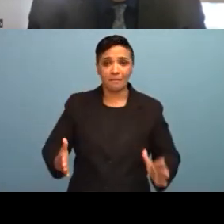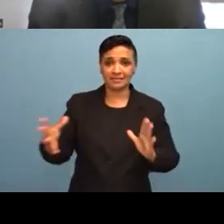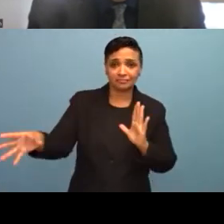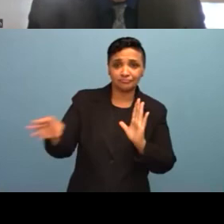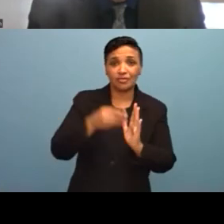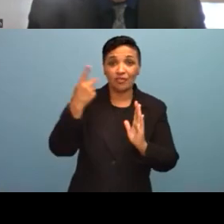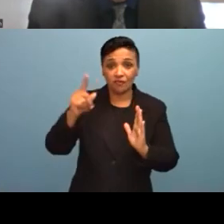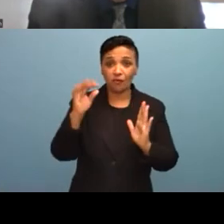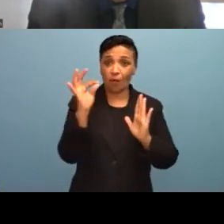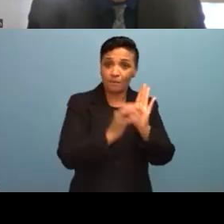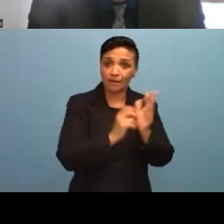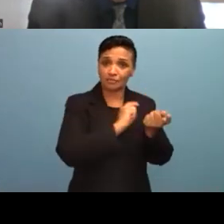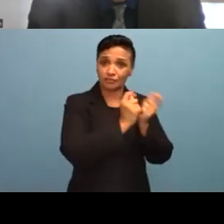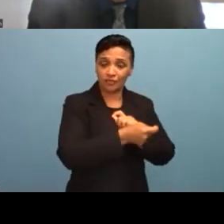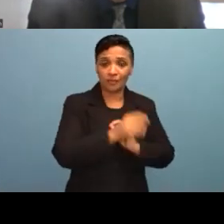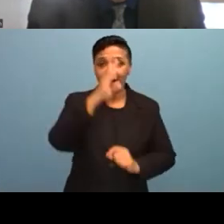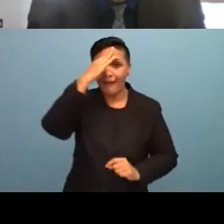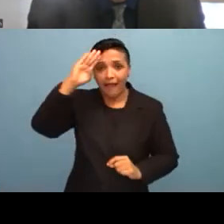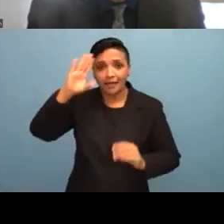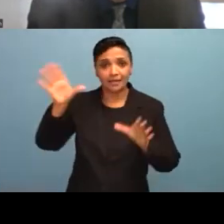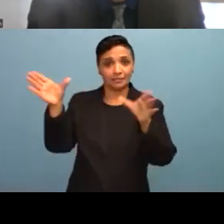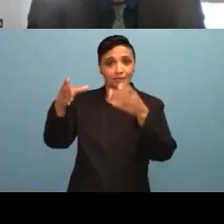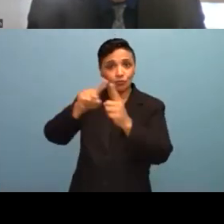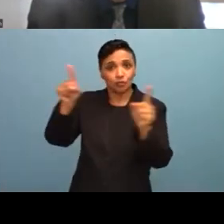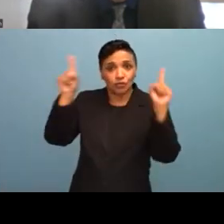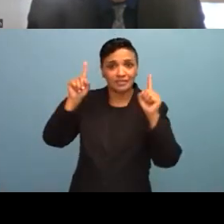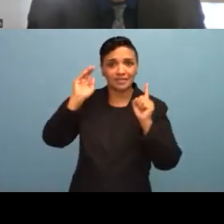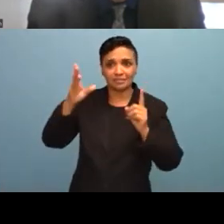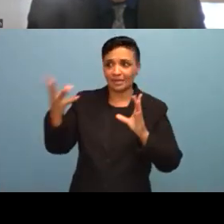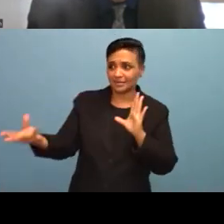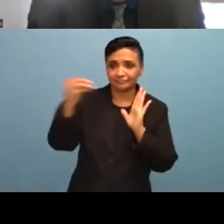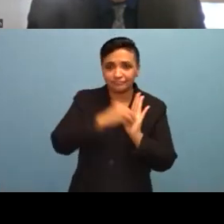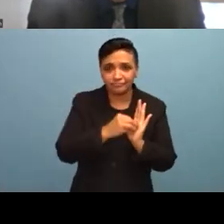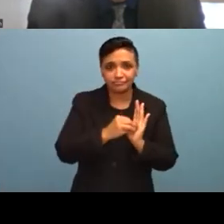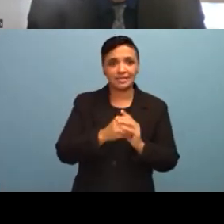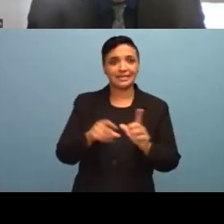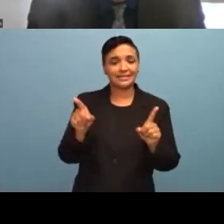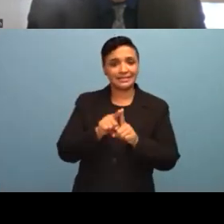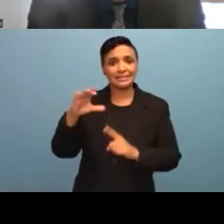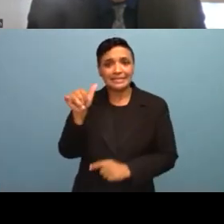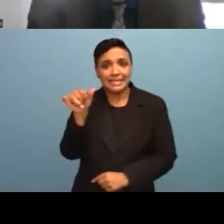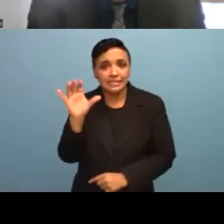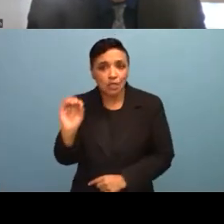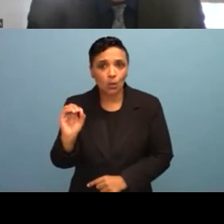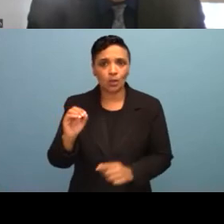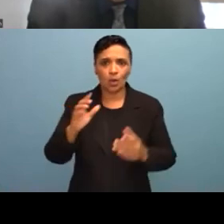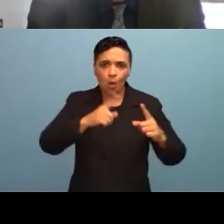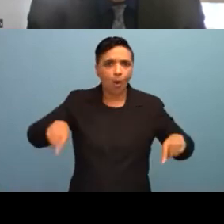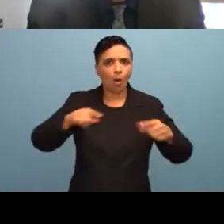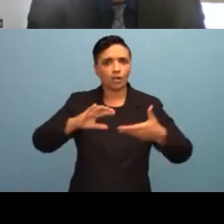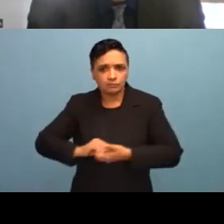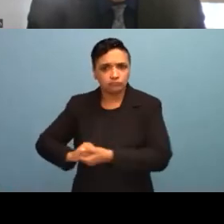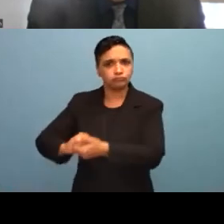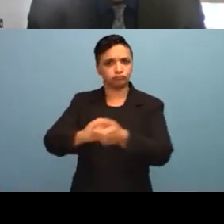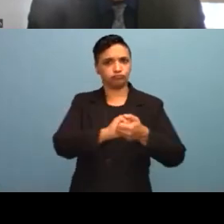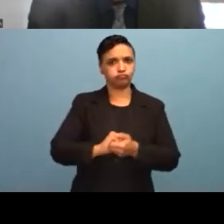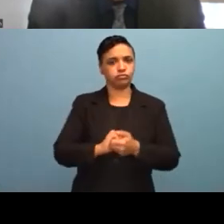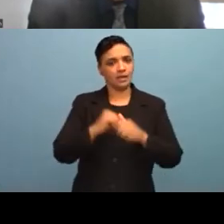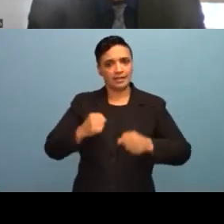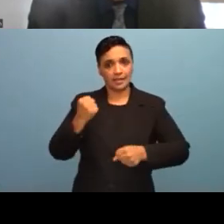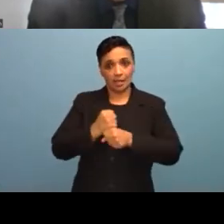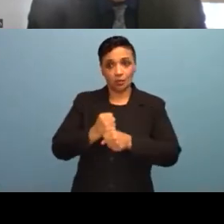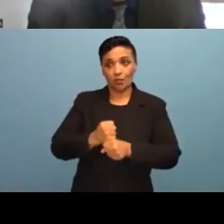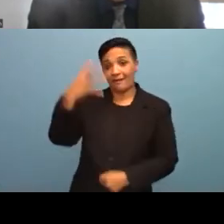Academic institutions, specialized NGOs within the country, civil organizations can all work together to kind of help governments see